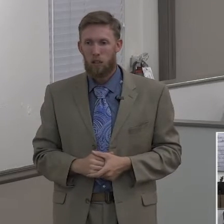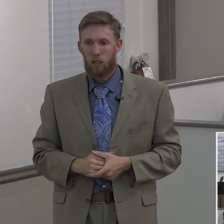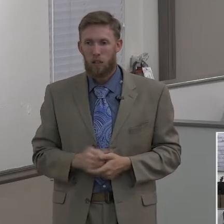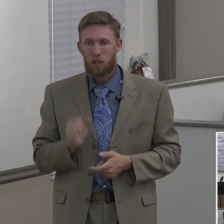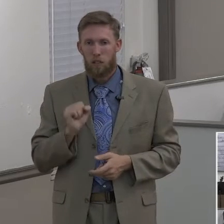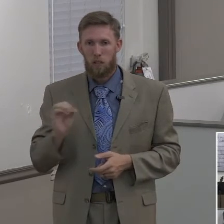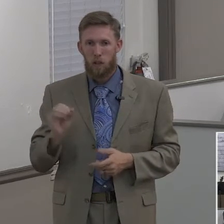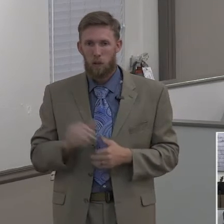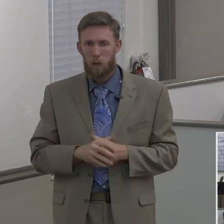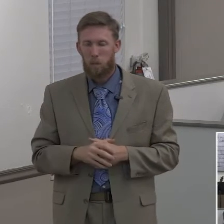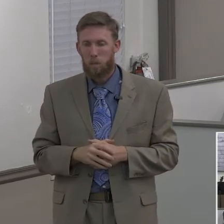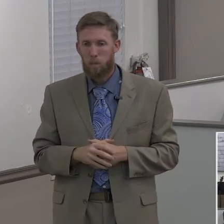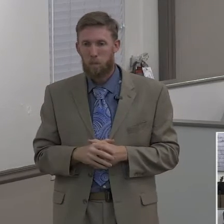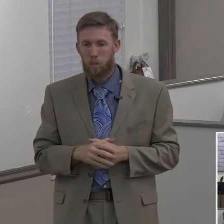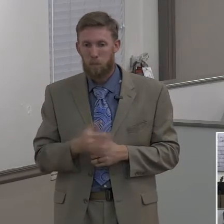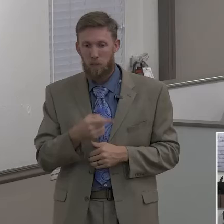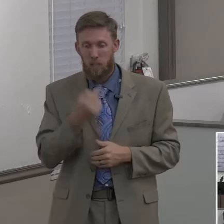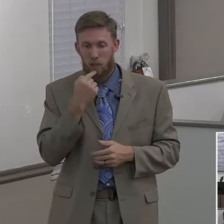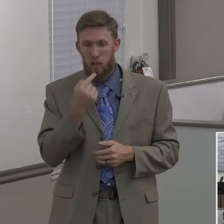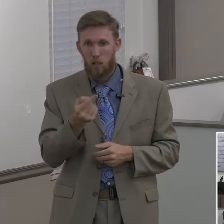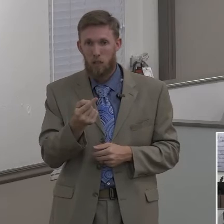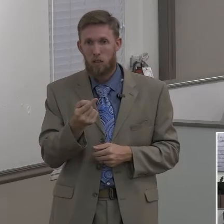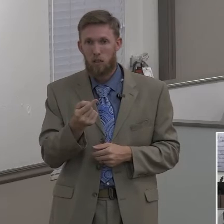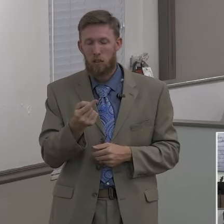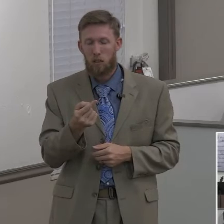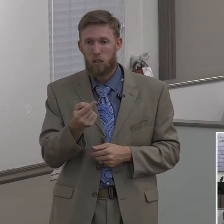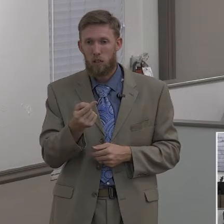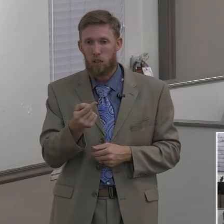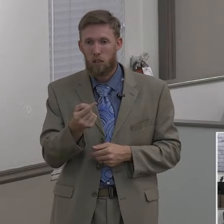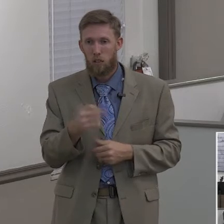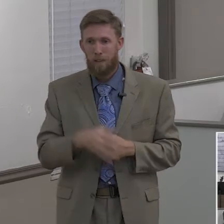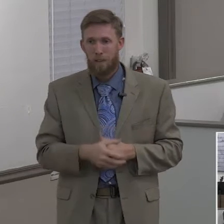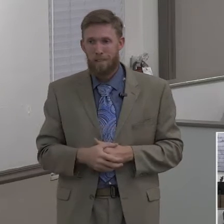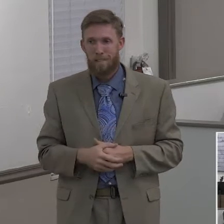And so, he says here,